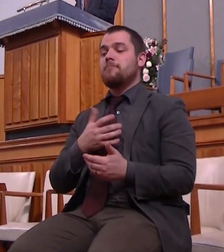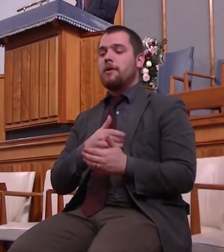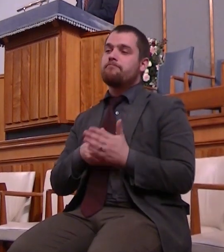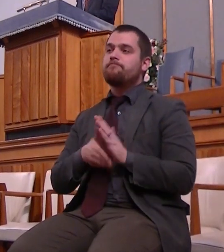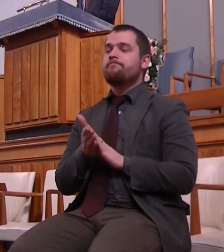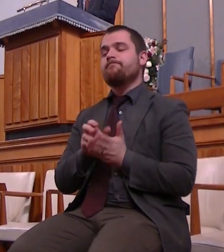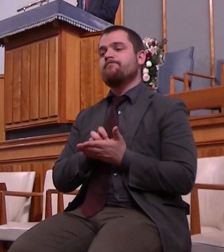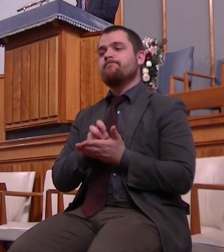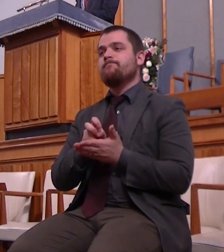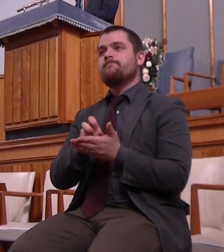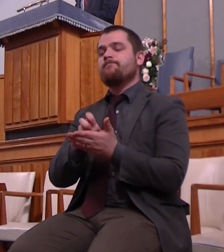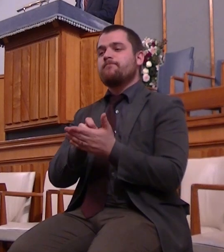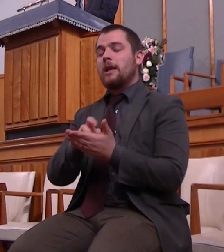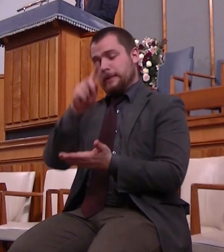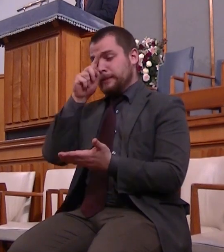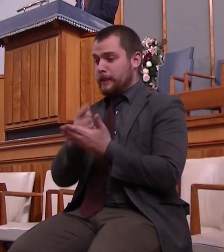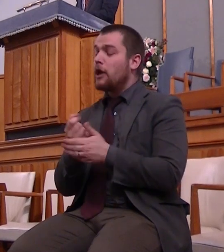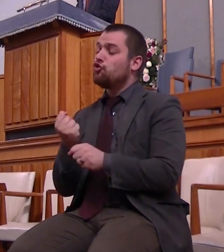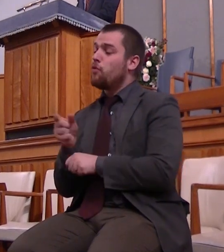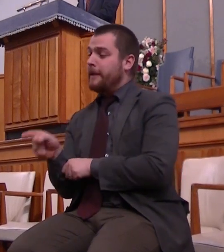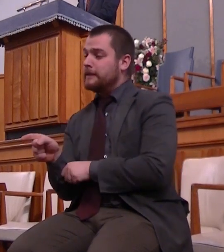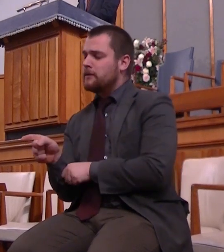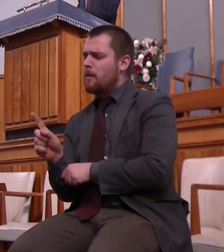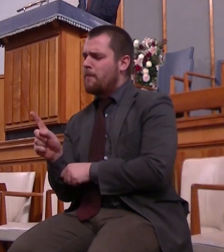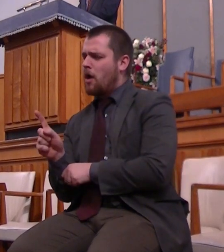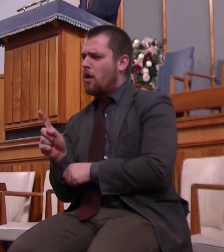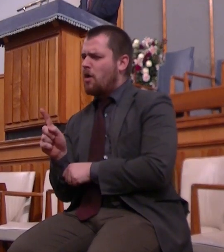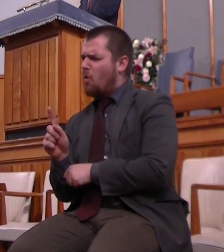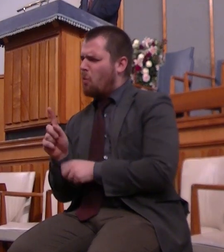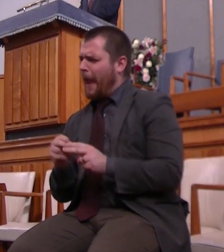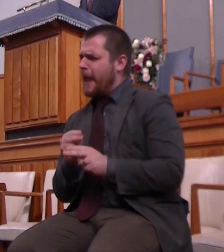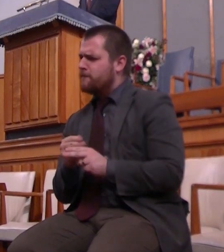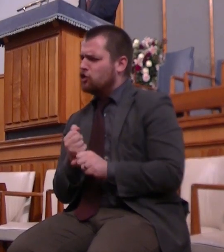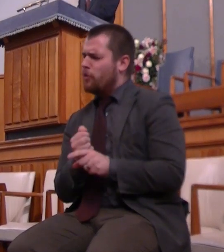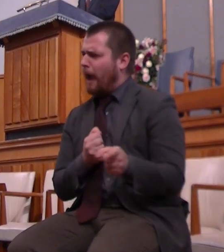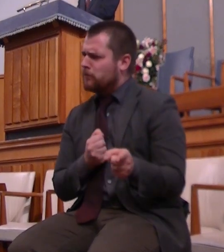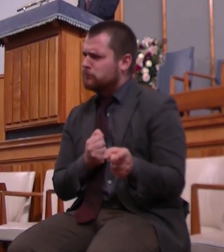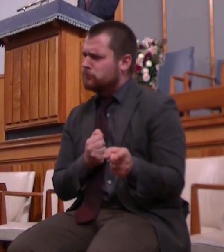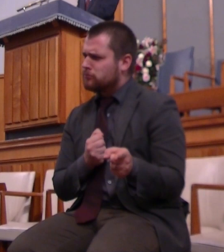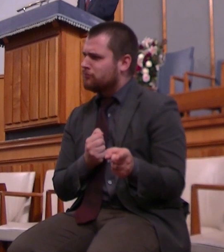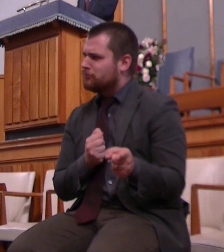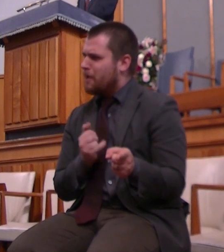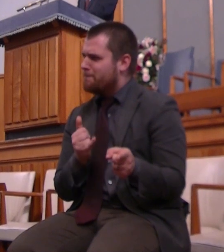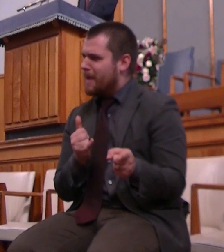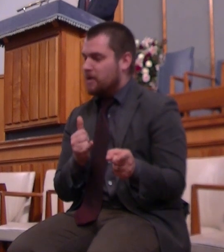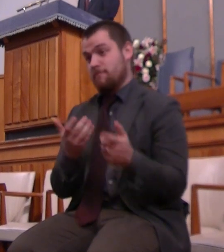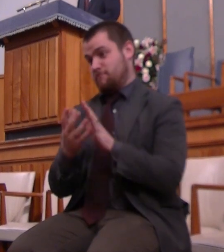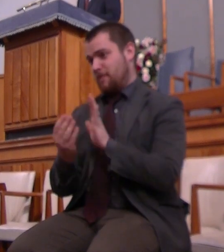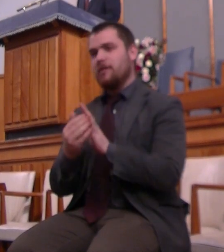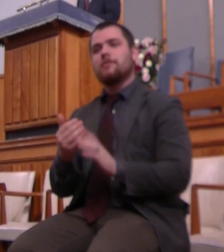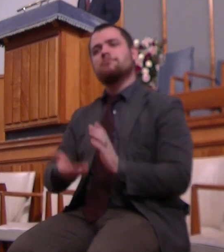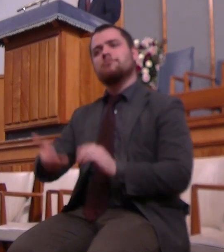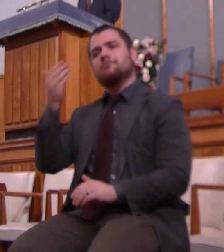been. If the what-ifs of life had happened, what if we had lost